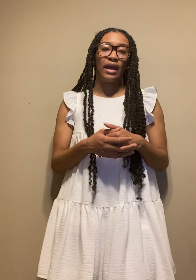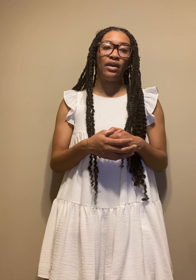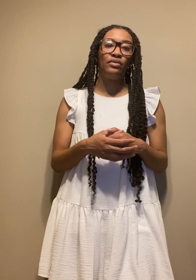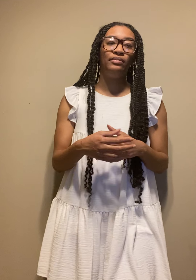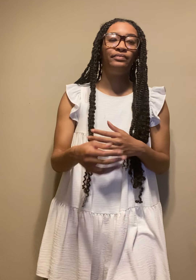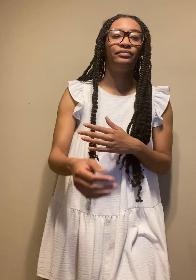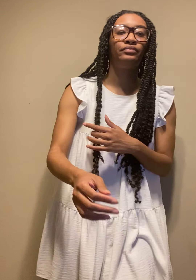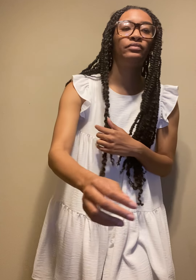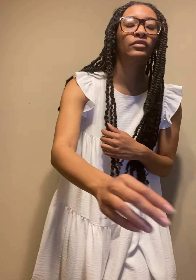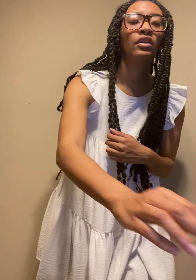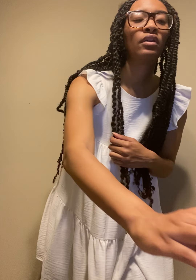now.